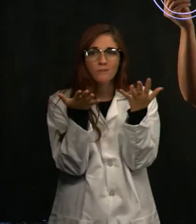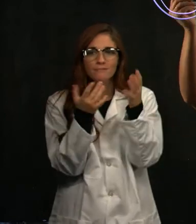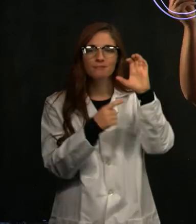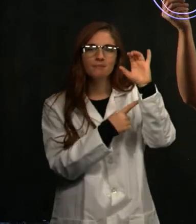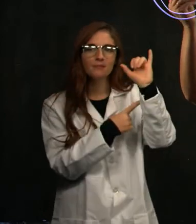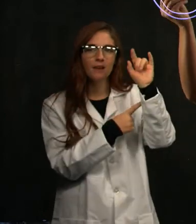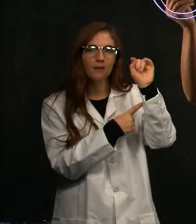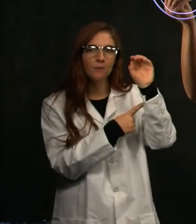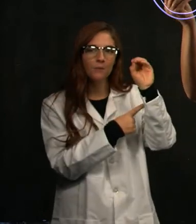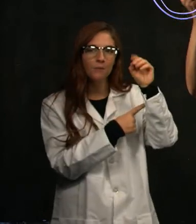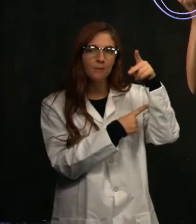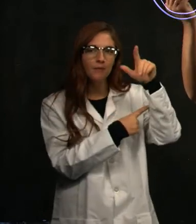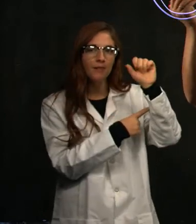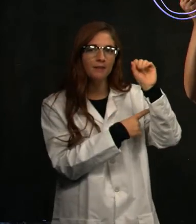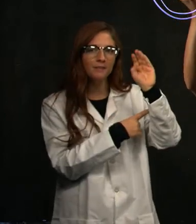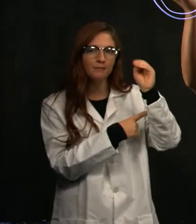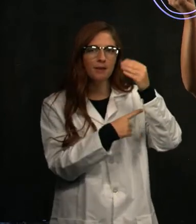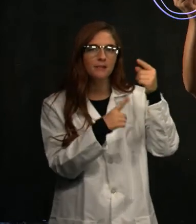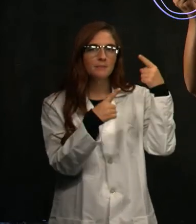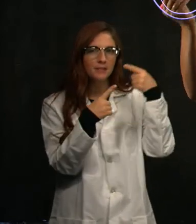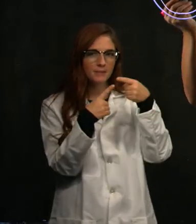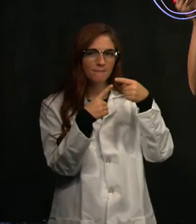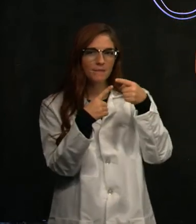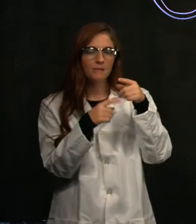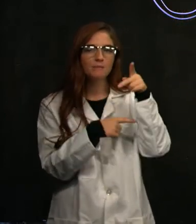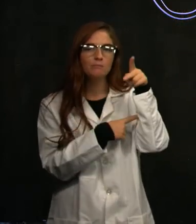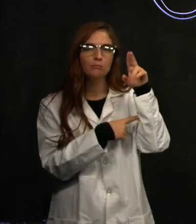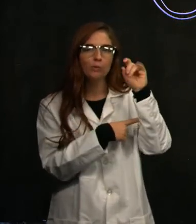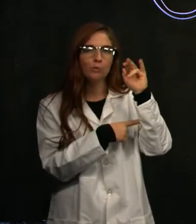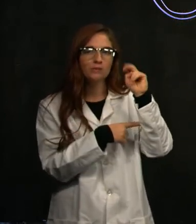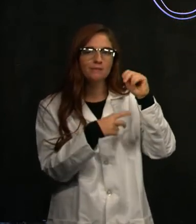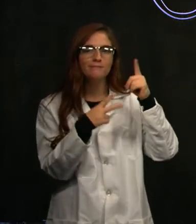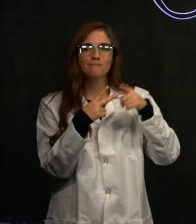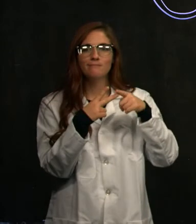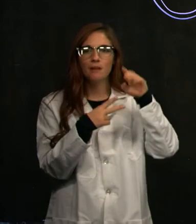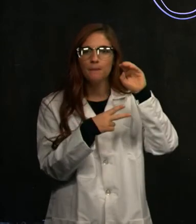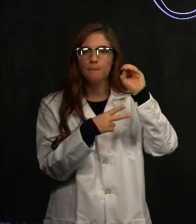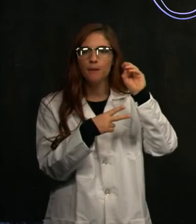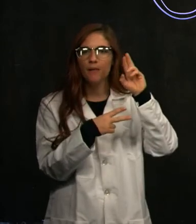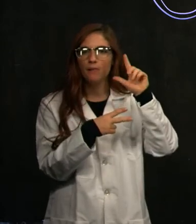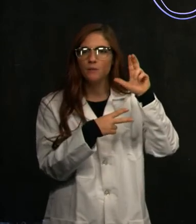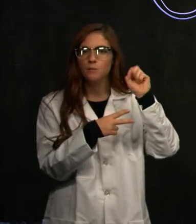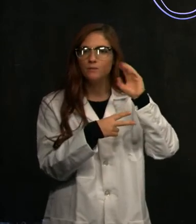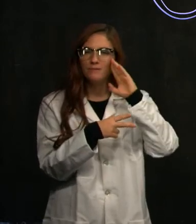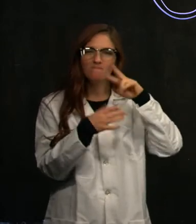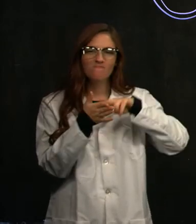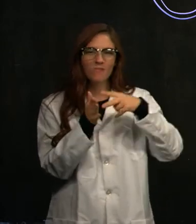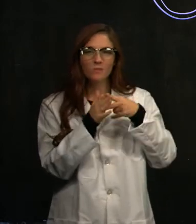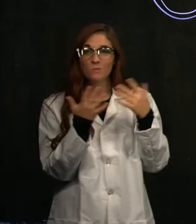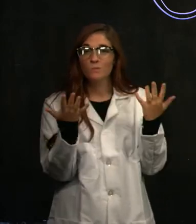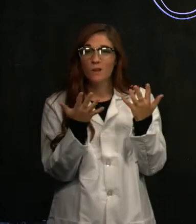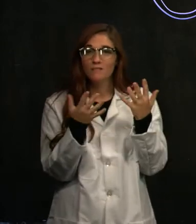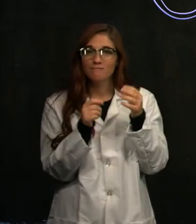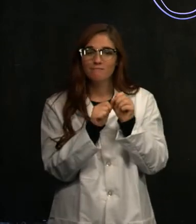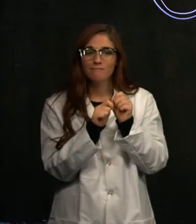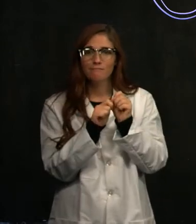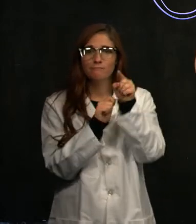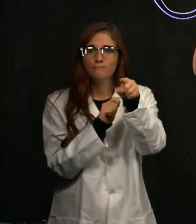and often specific proteins and molecules that are meant to be ejected from the cell, and also